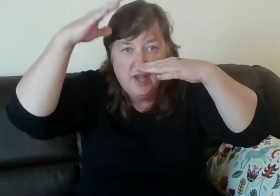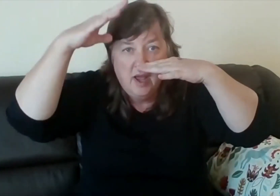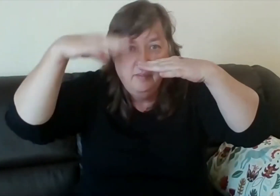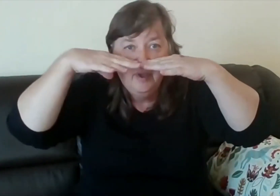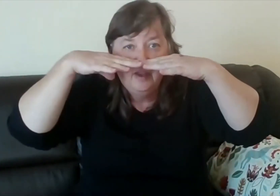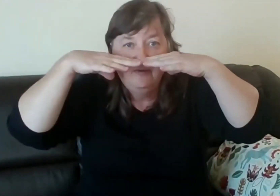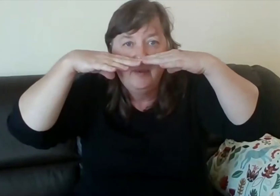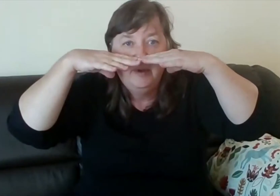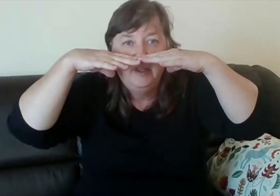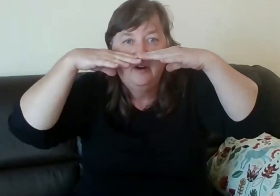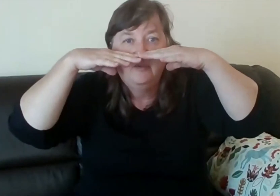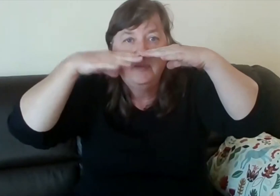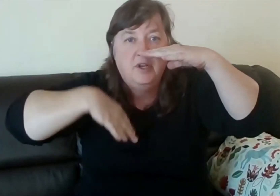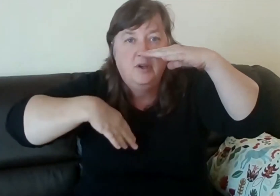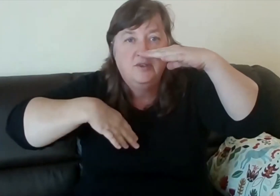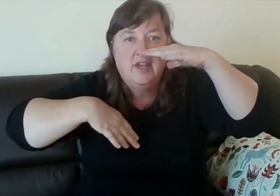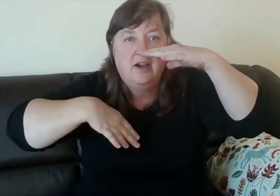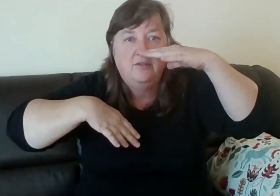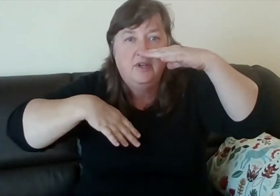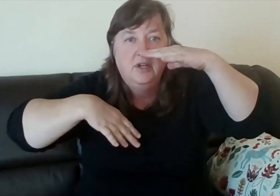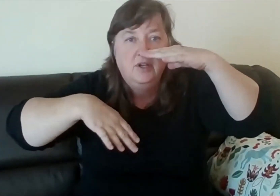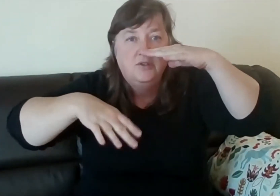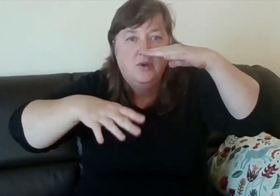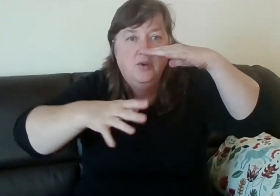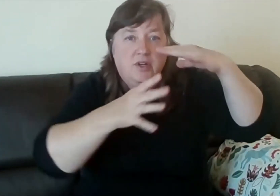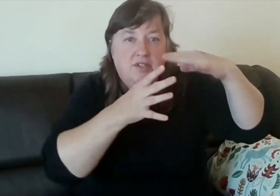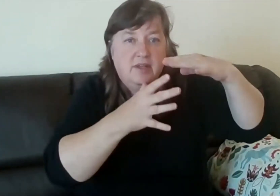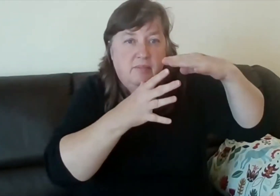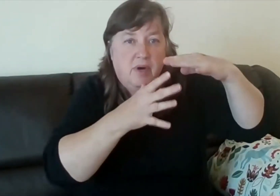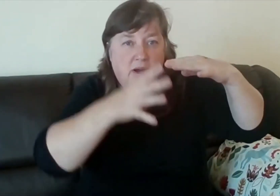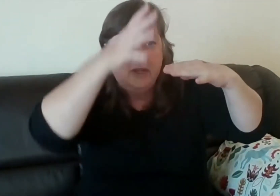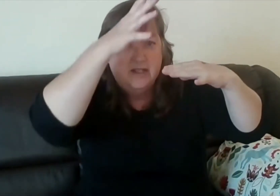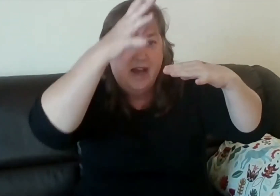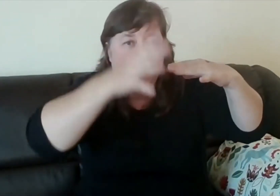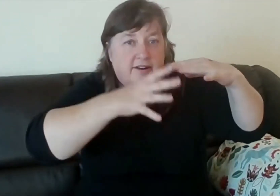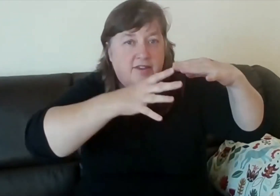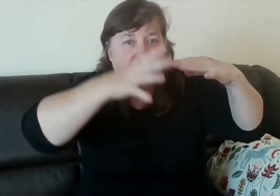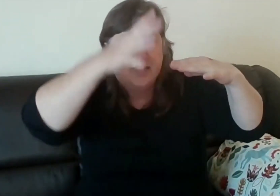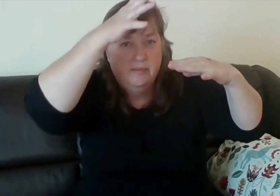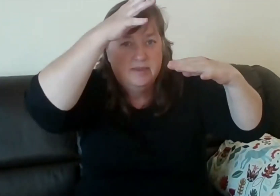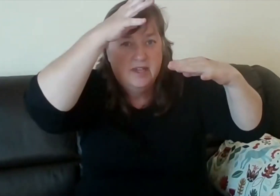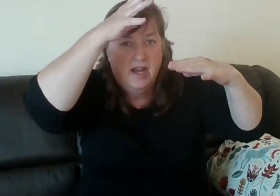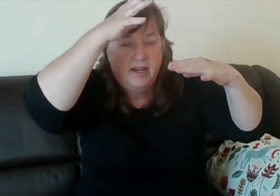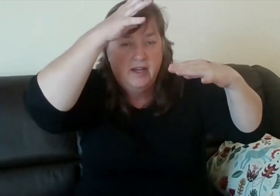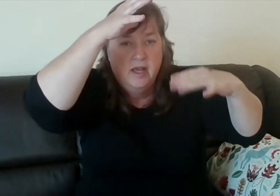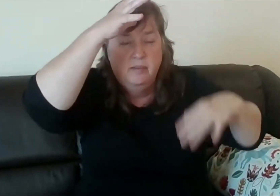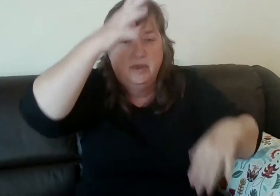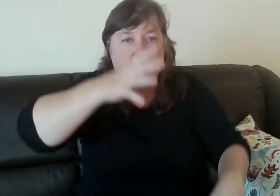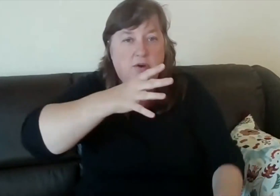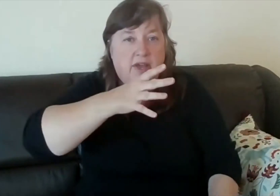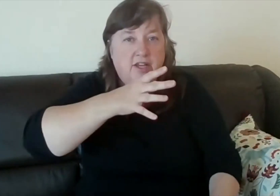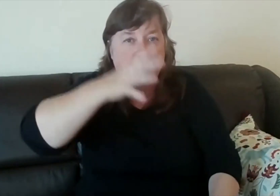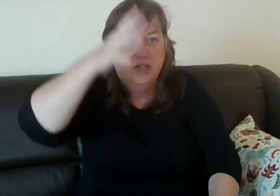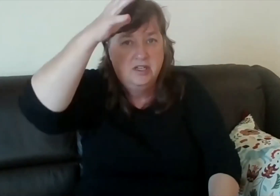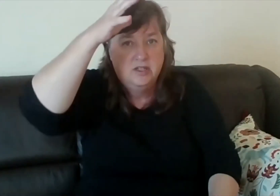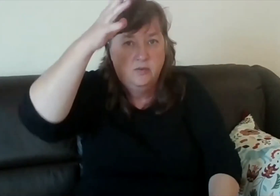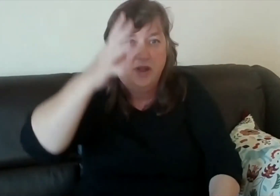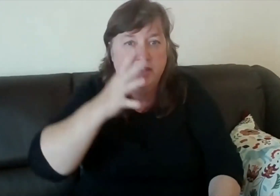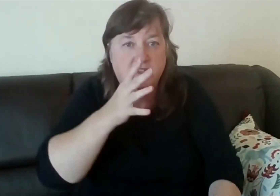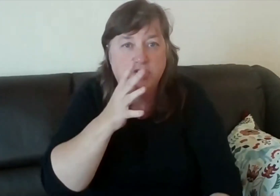up and feminine are from the nose down. So you're going to see mom and dad are the same sign, but the location is the one that